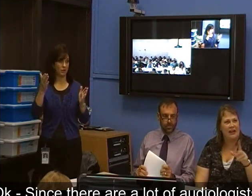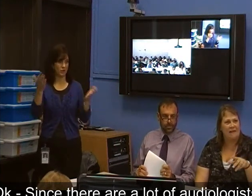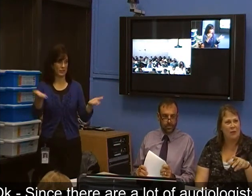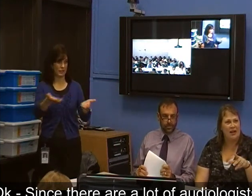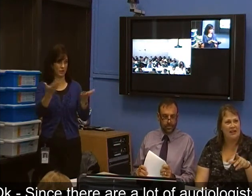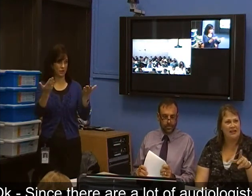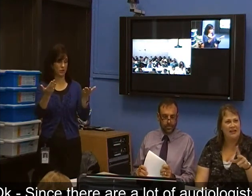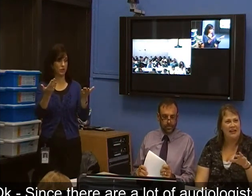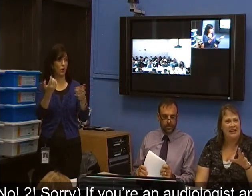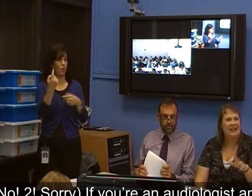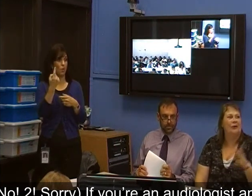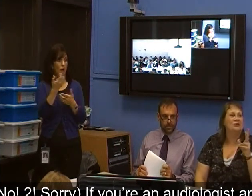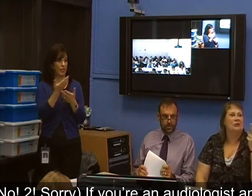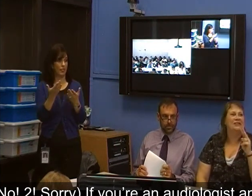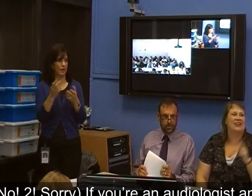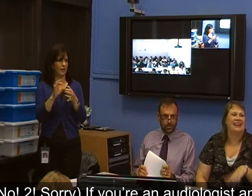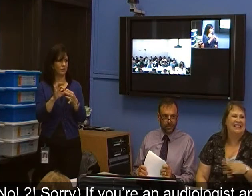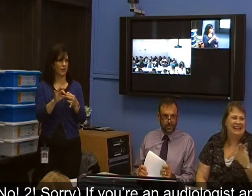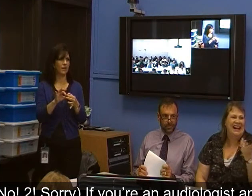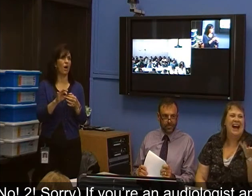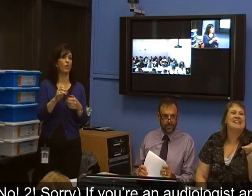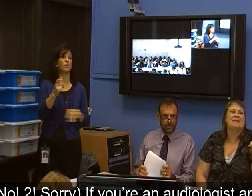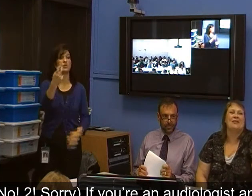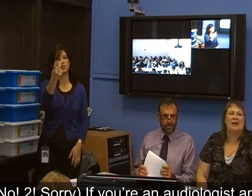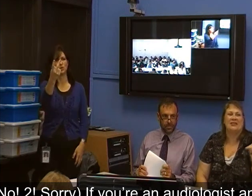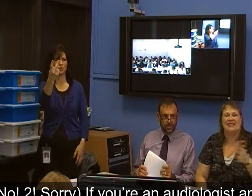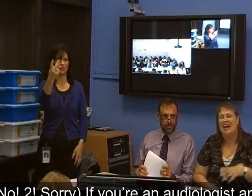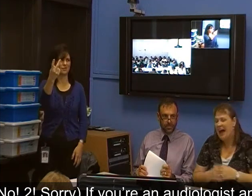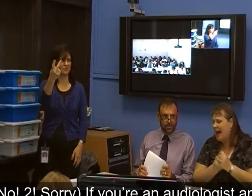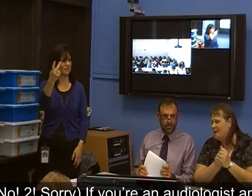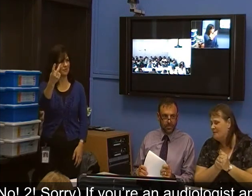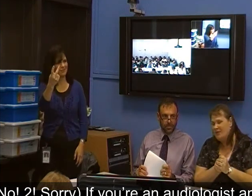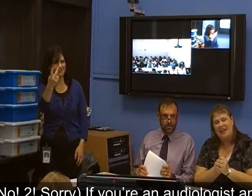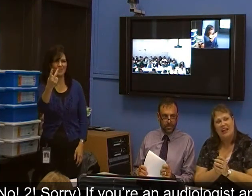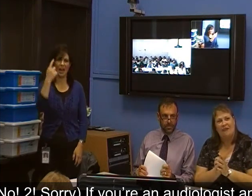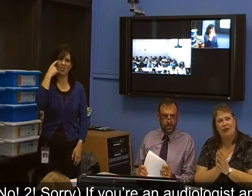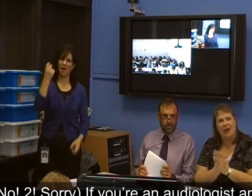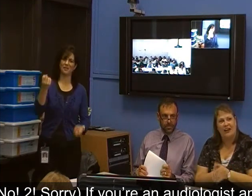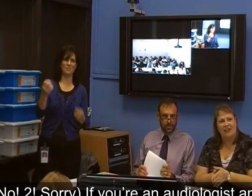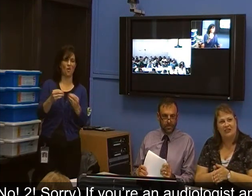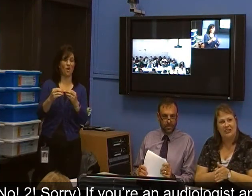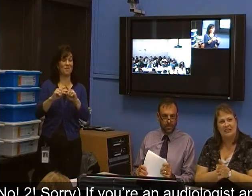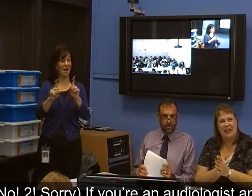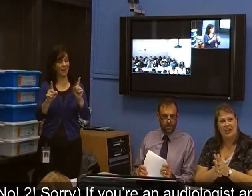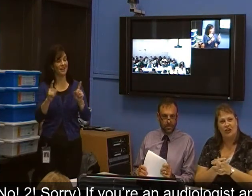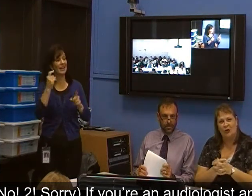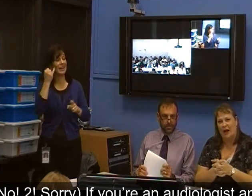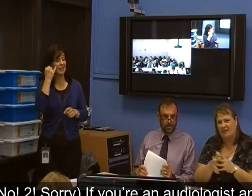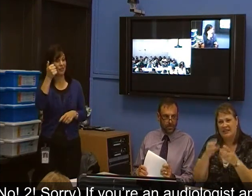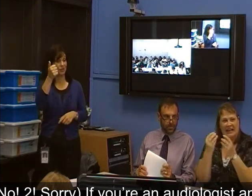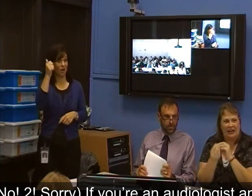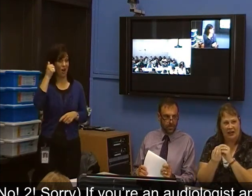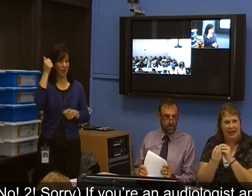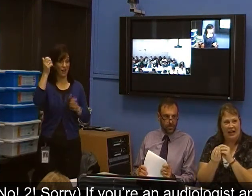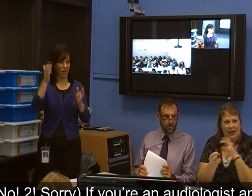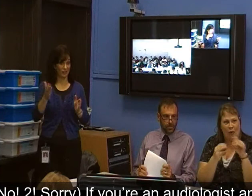an F1, oh, two, sorry. I just keep hearing that question. If you're an audiologist and you have to take a hearing aid and go back and work on